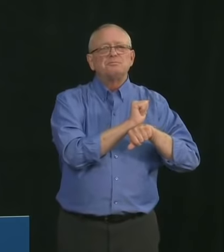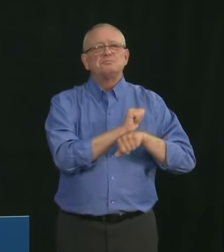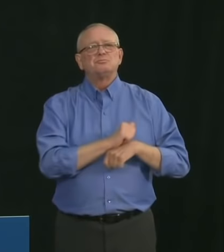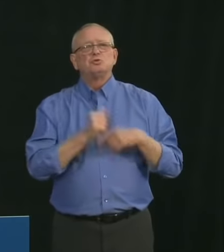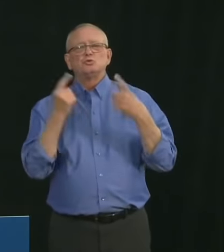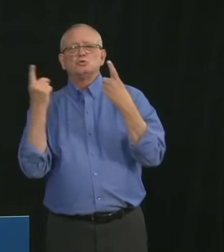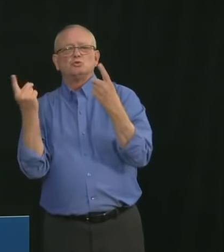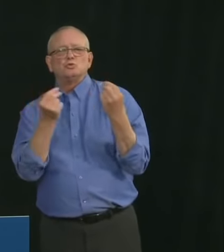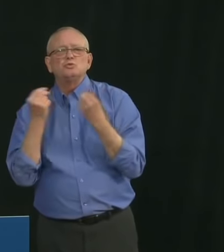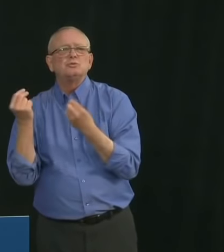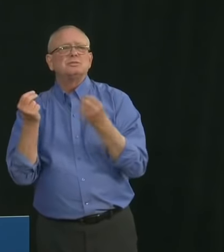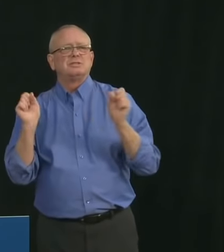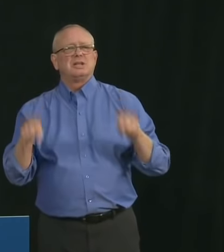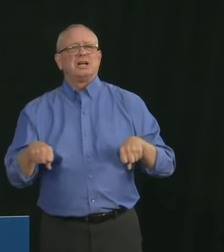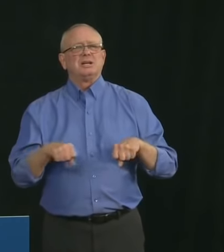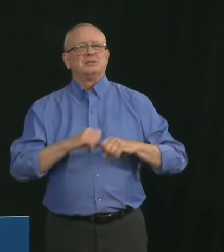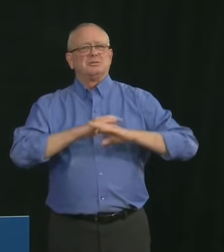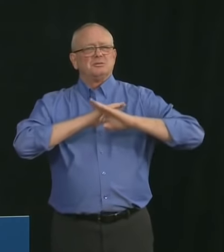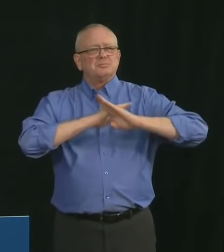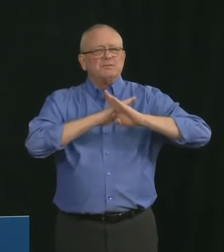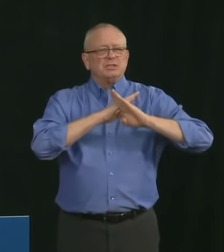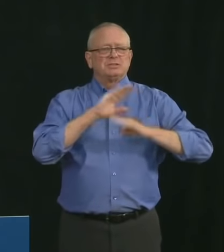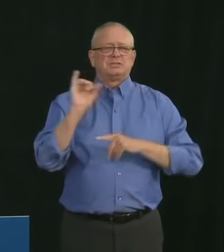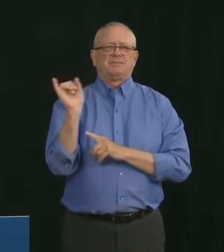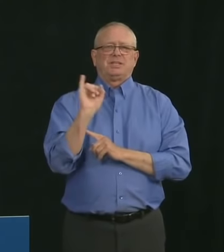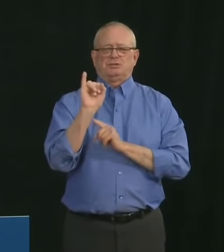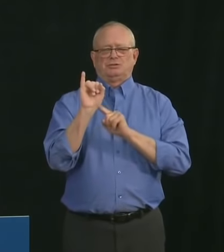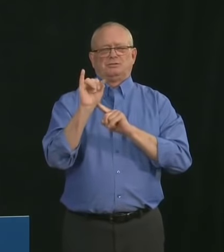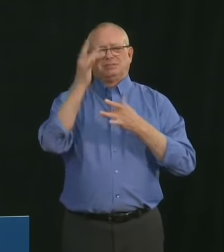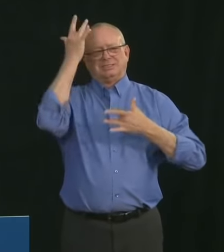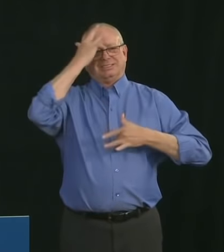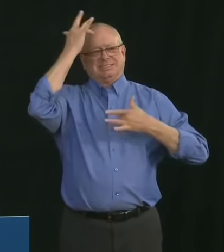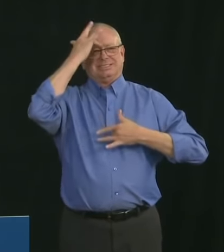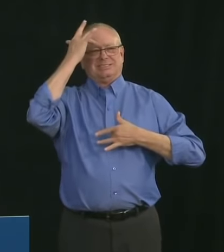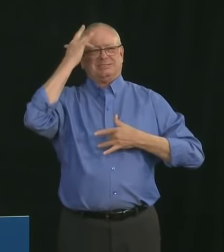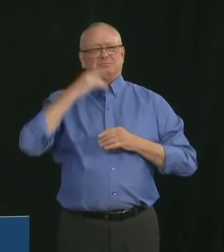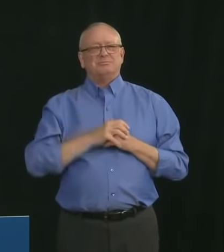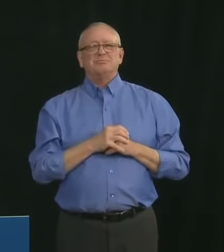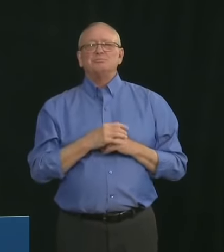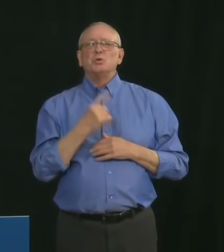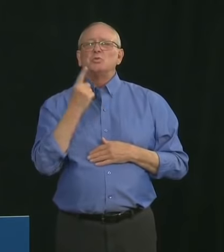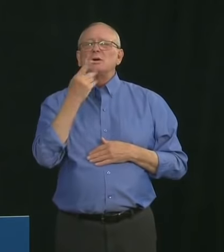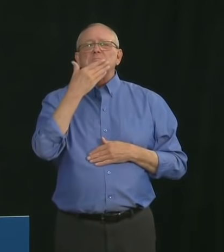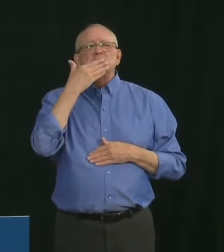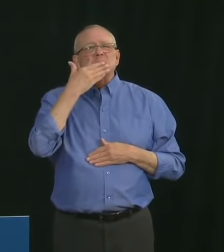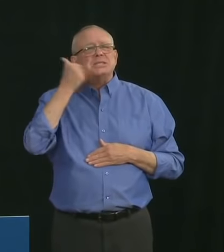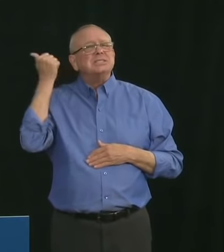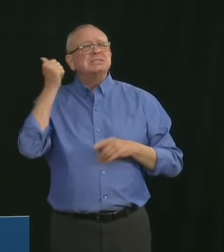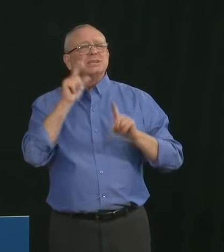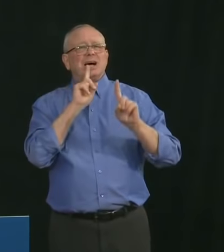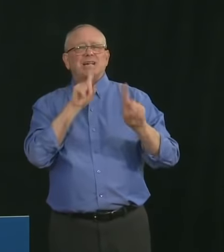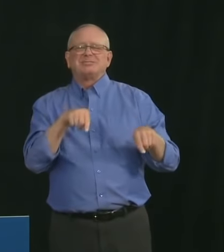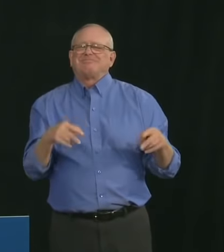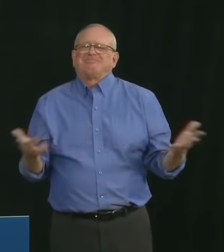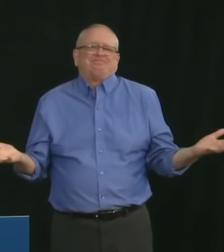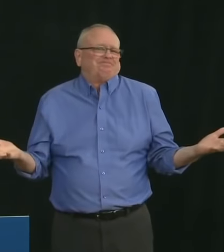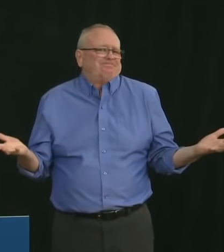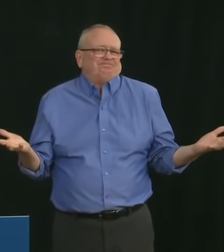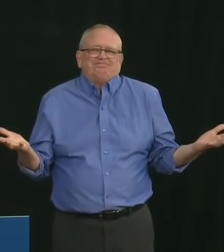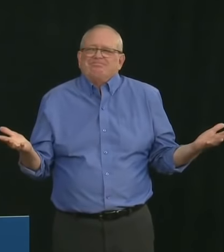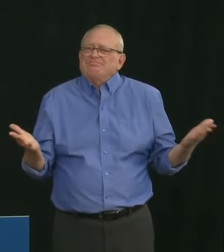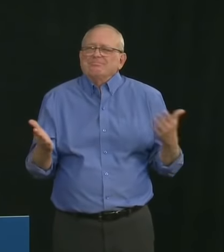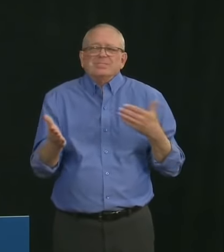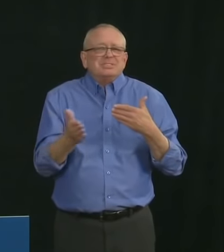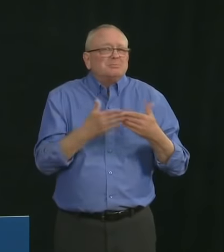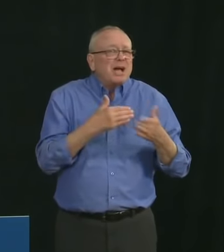perfect way to respond to this challenge, and every path we could choose will have risks of some kind. It is